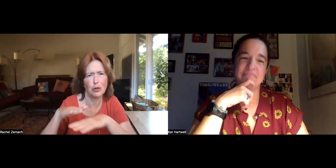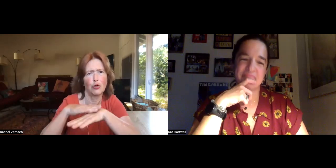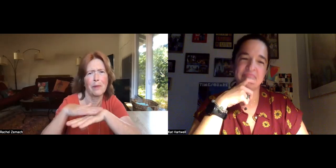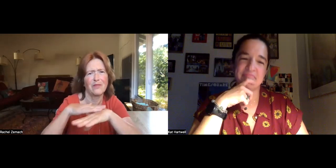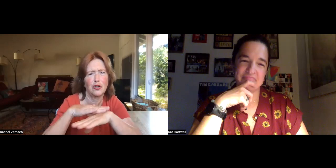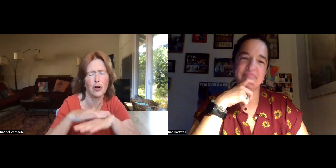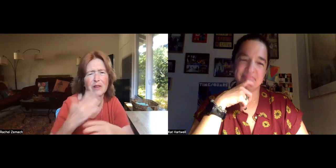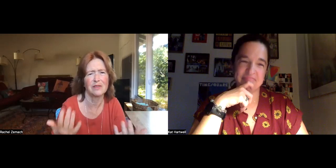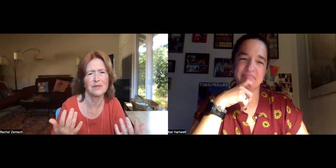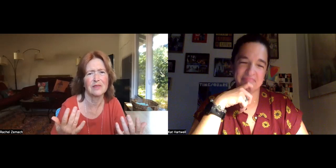superficial.